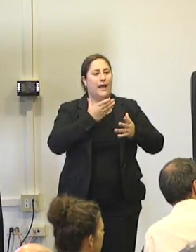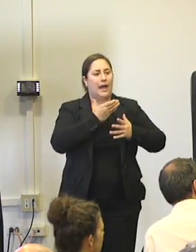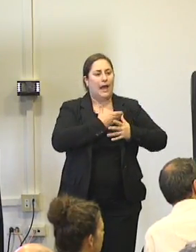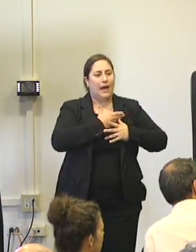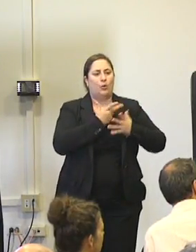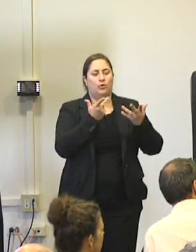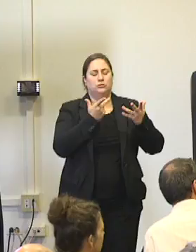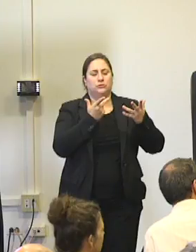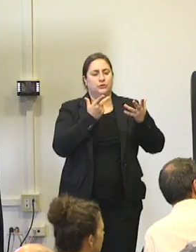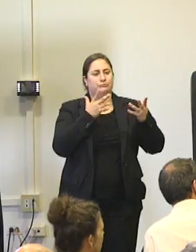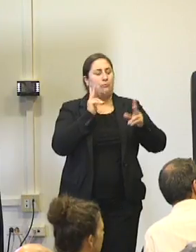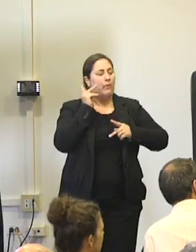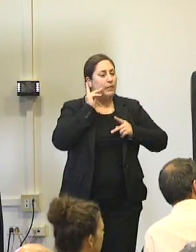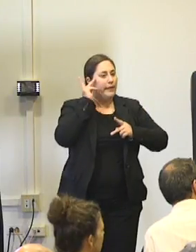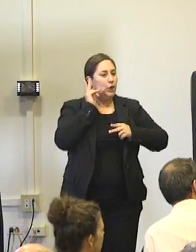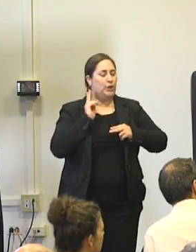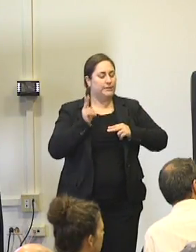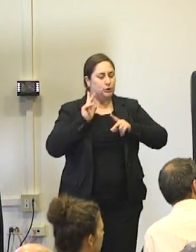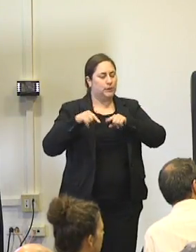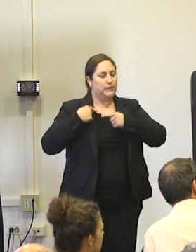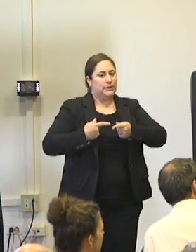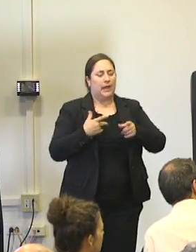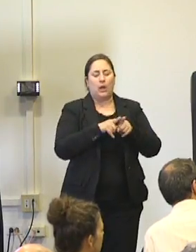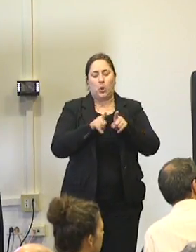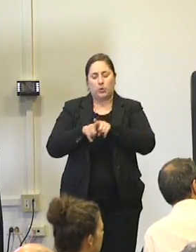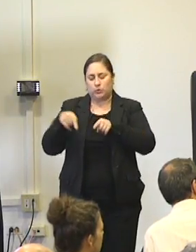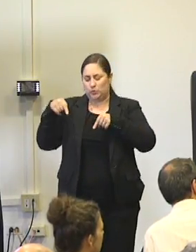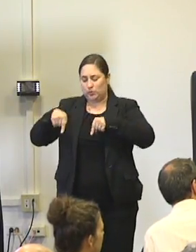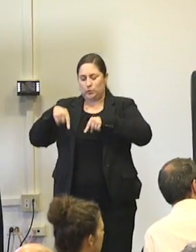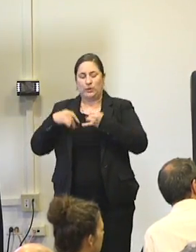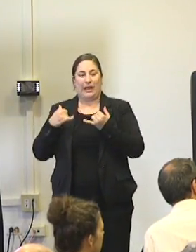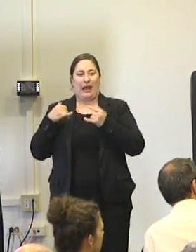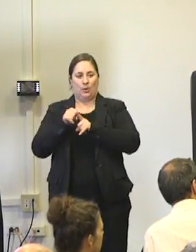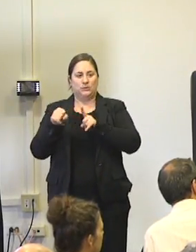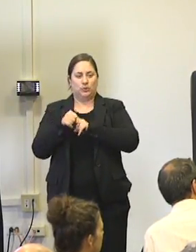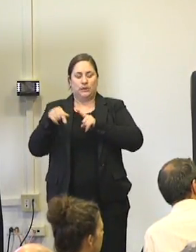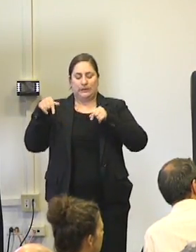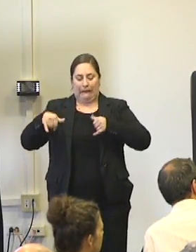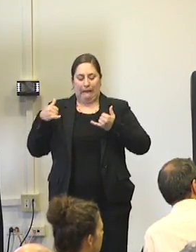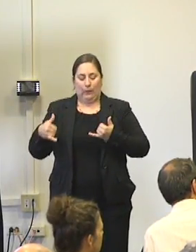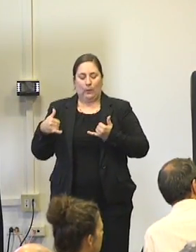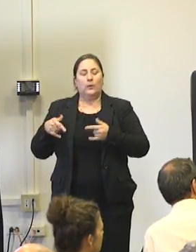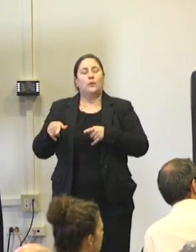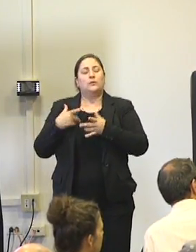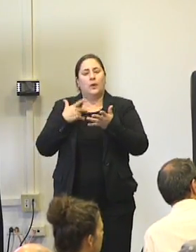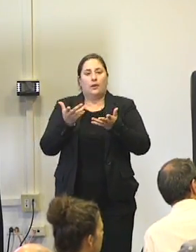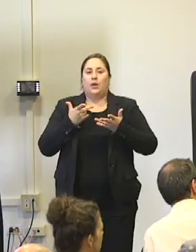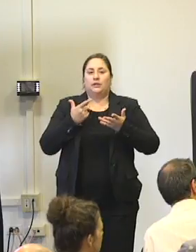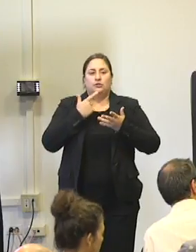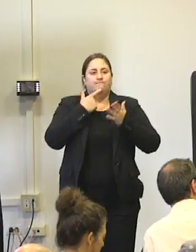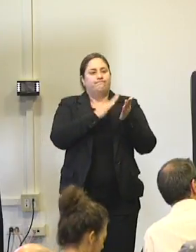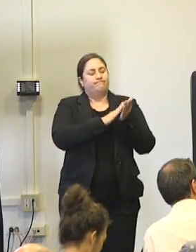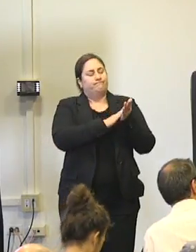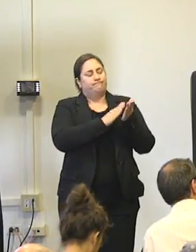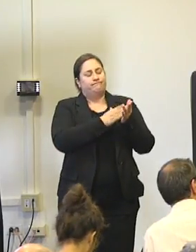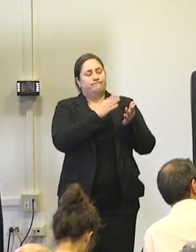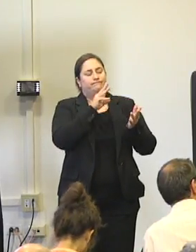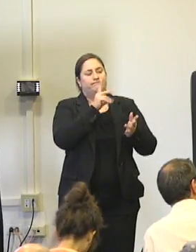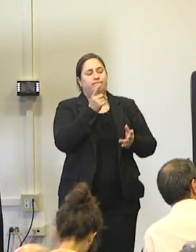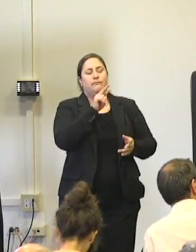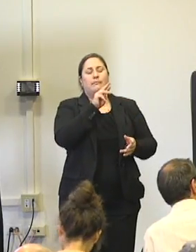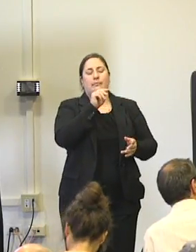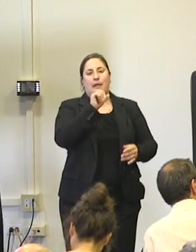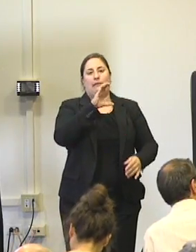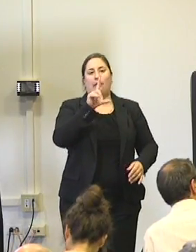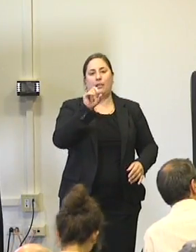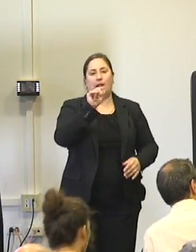and volatile political history and the mess that we're in today. So I just wanted to appreciate that Dr. McLean has done